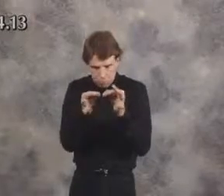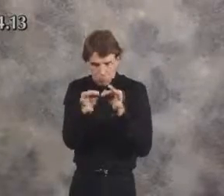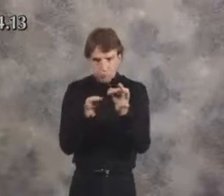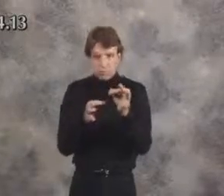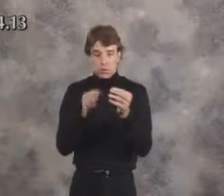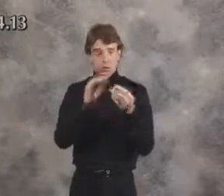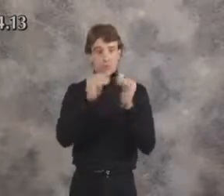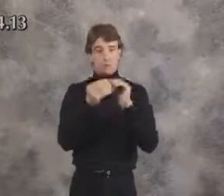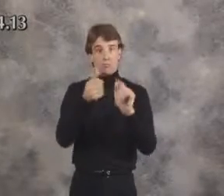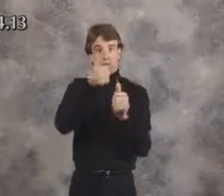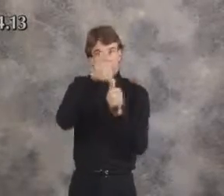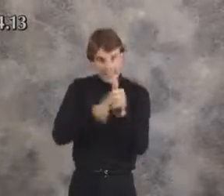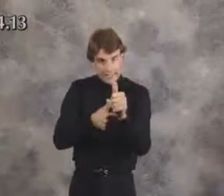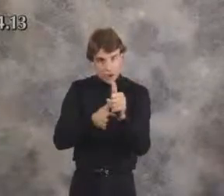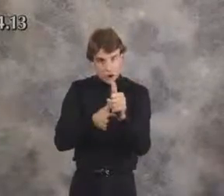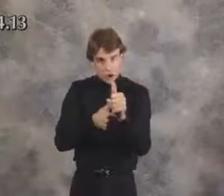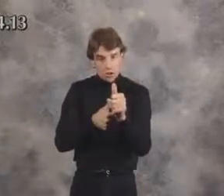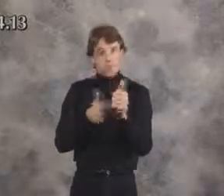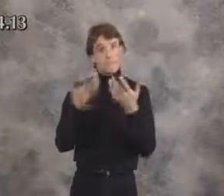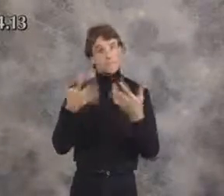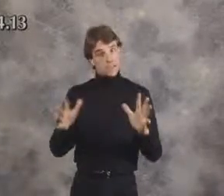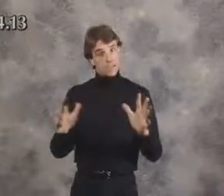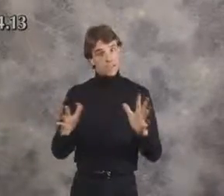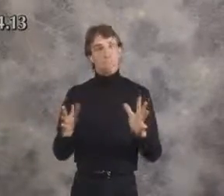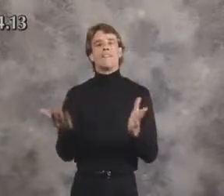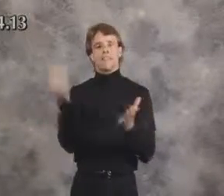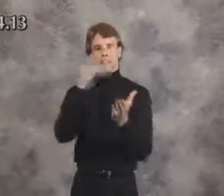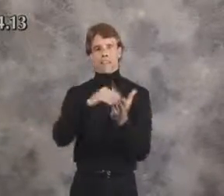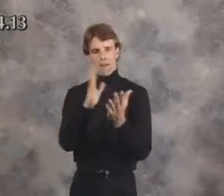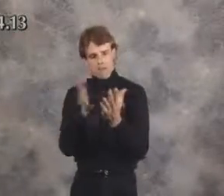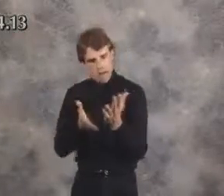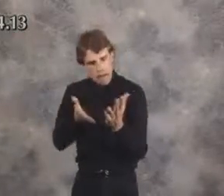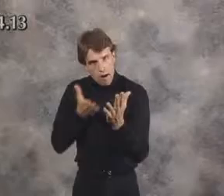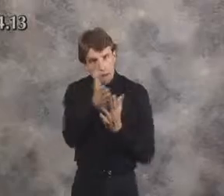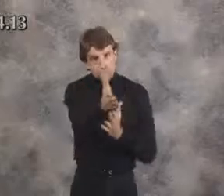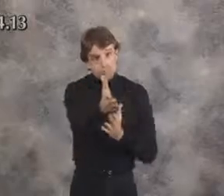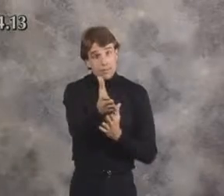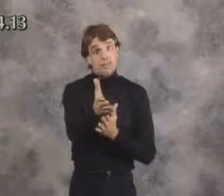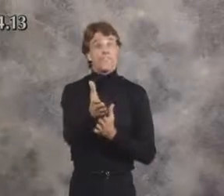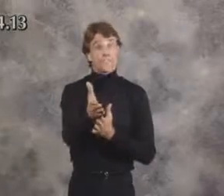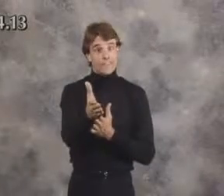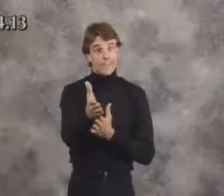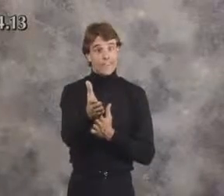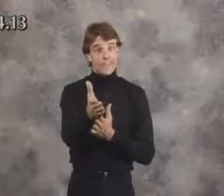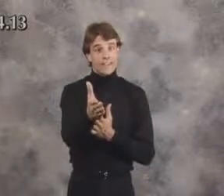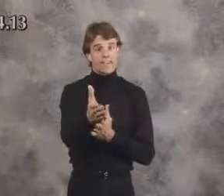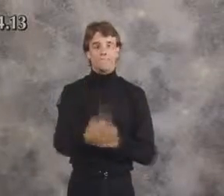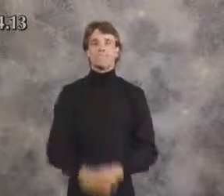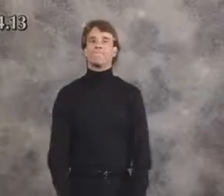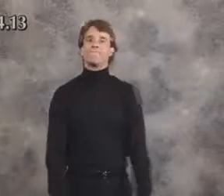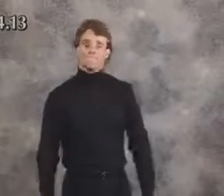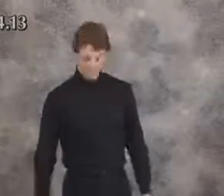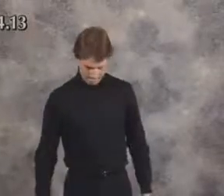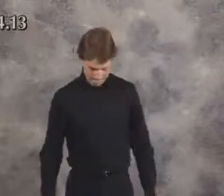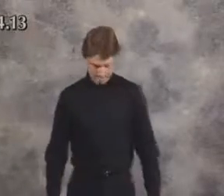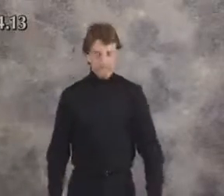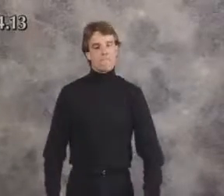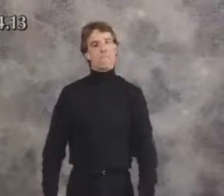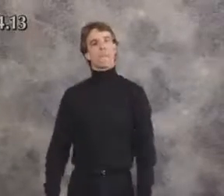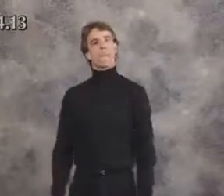hand shapes. And first, I will go through each numerical hand shape, describing it. Then I will go all the way through the